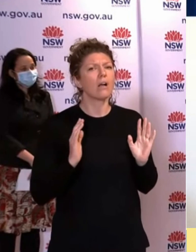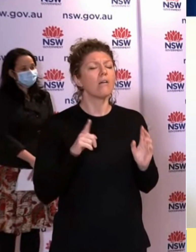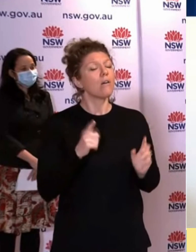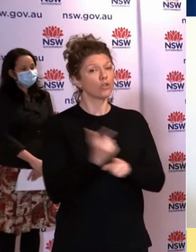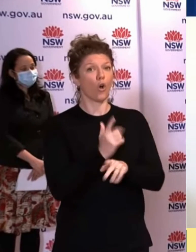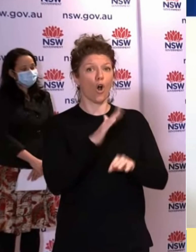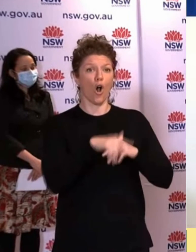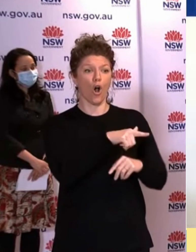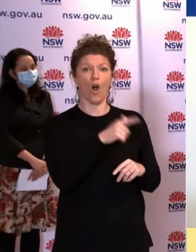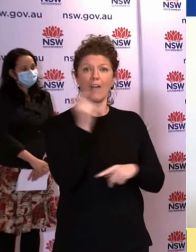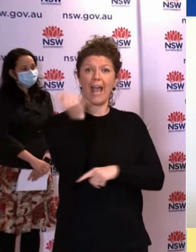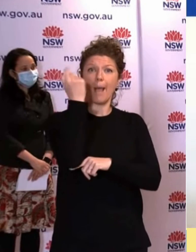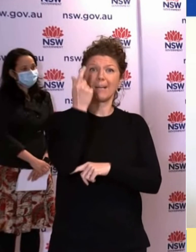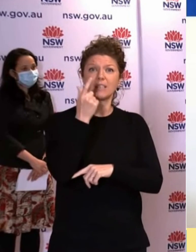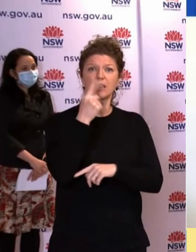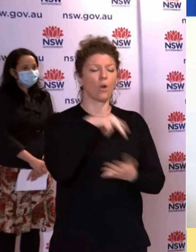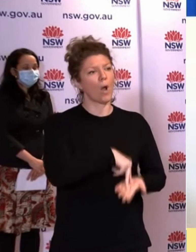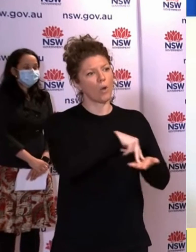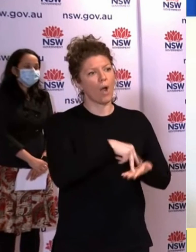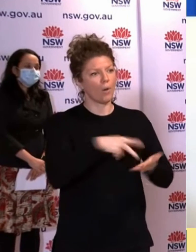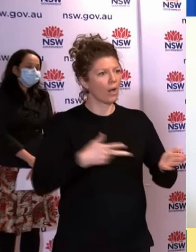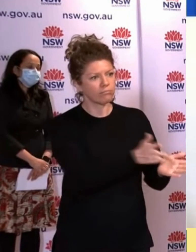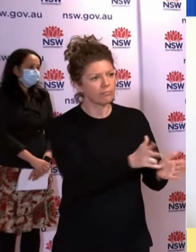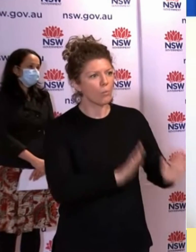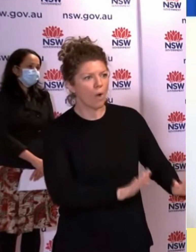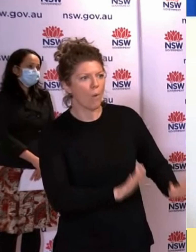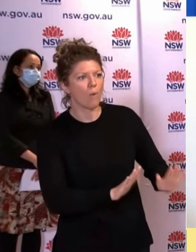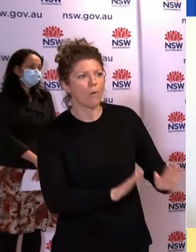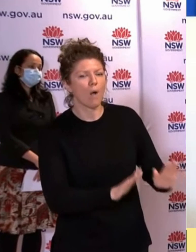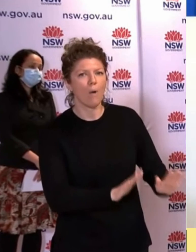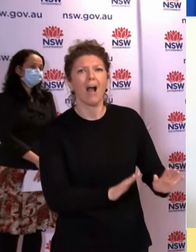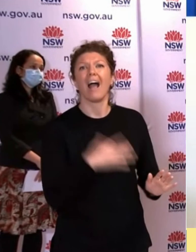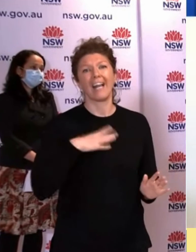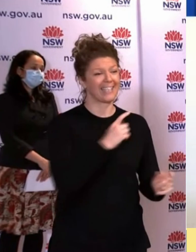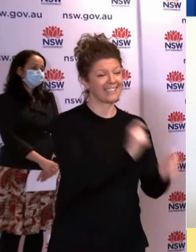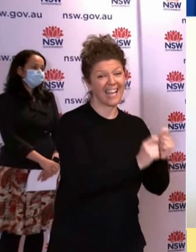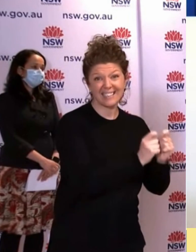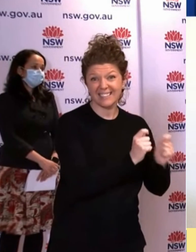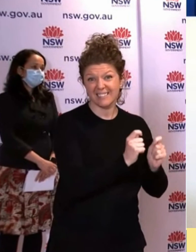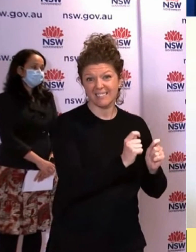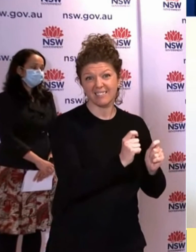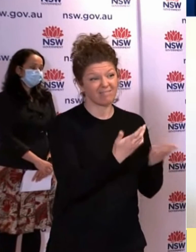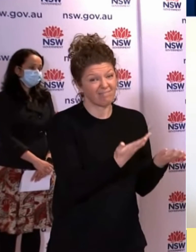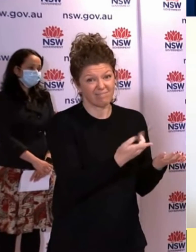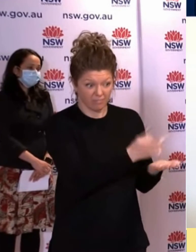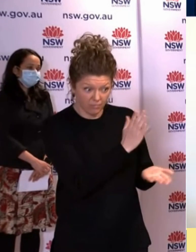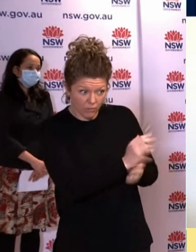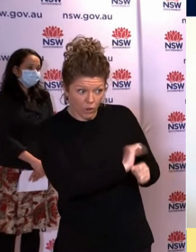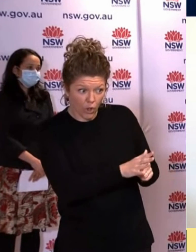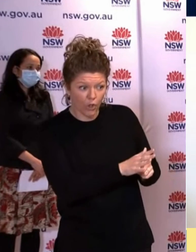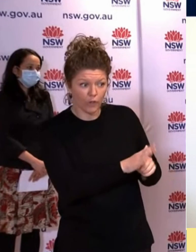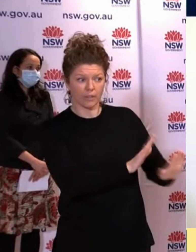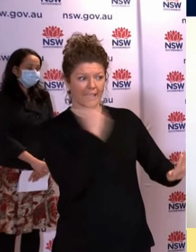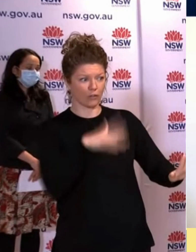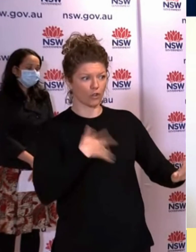ambulances having to wait outside, that's more about if there needs to be testing of patients in a different way these days because of the COVID